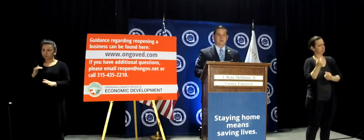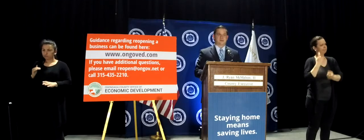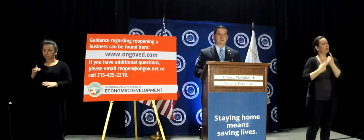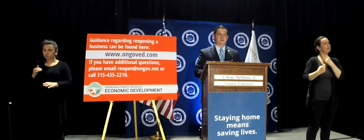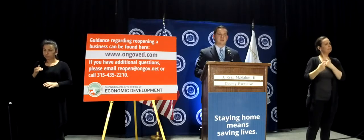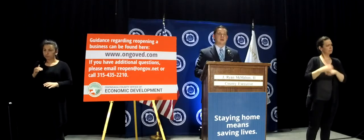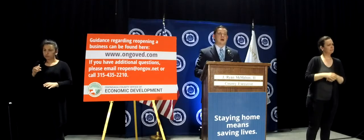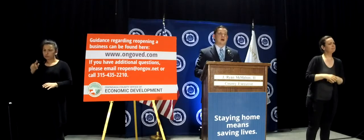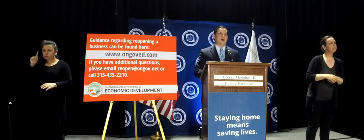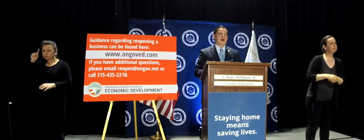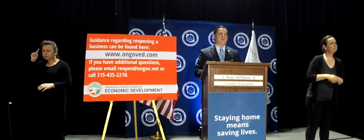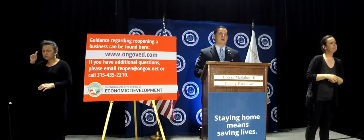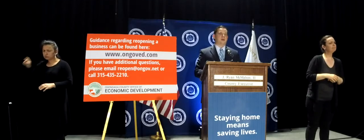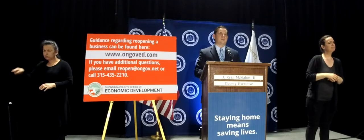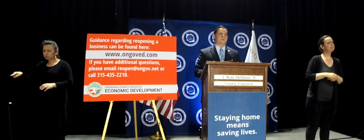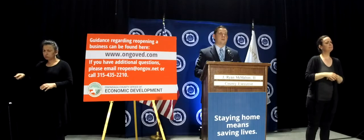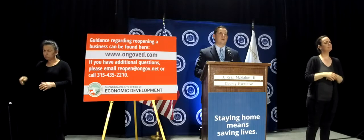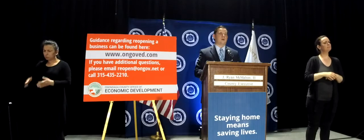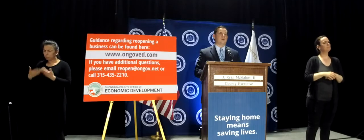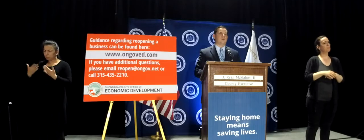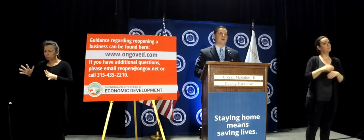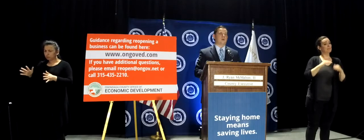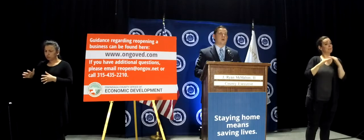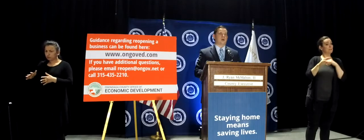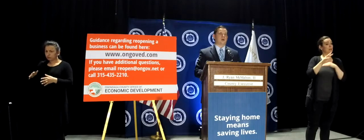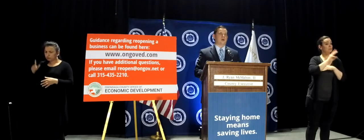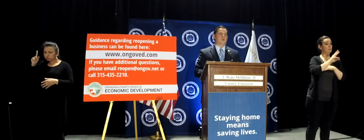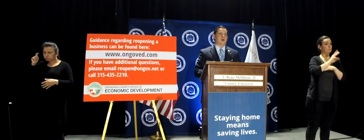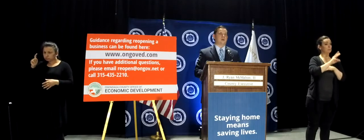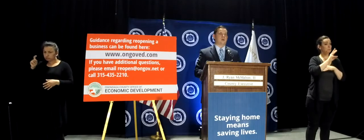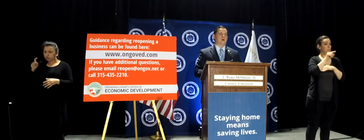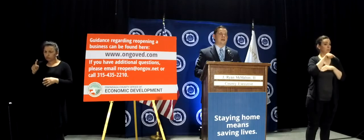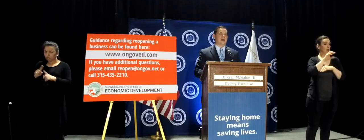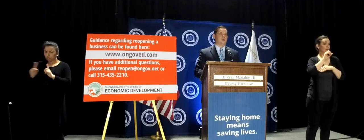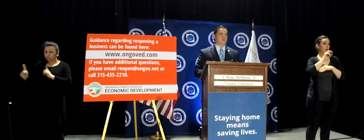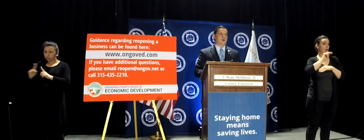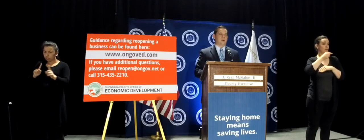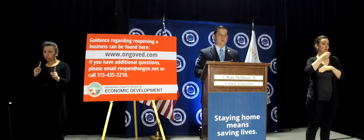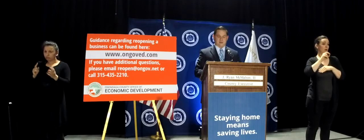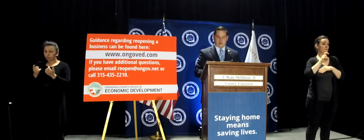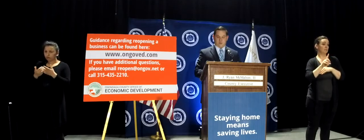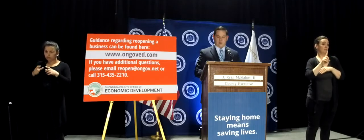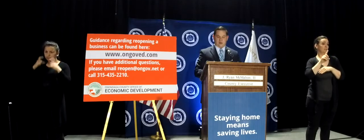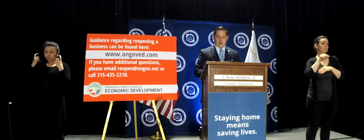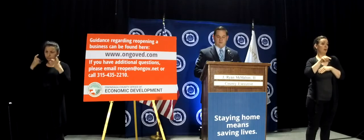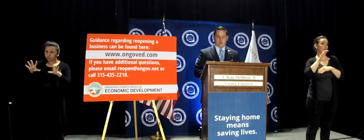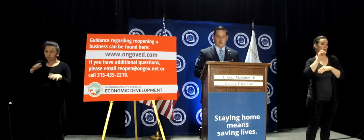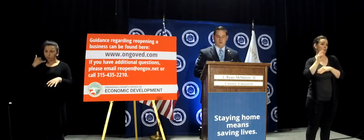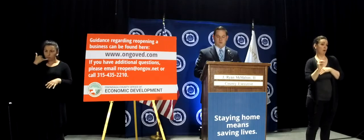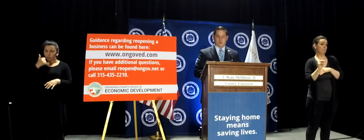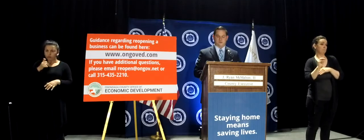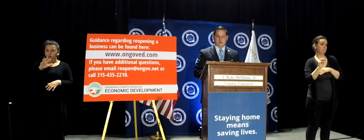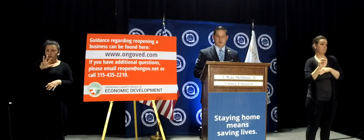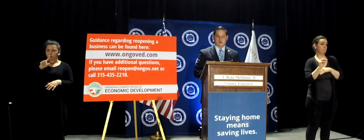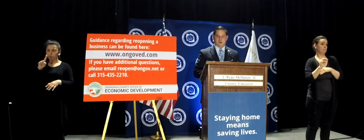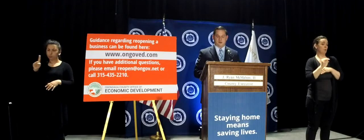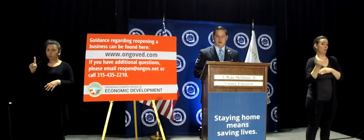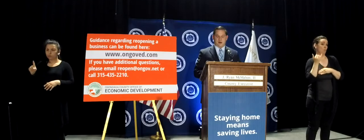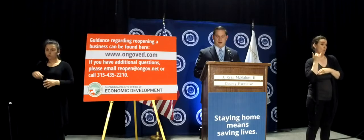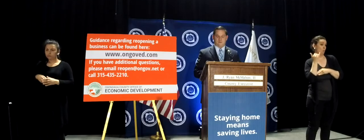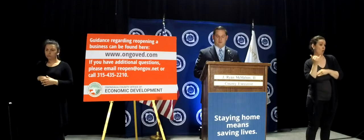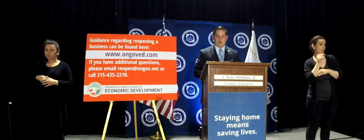about a business operating, we no longer want you calling 911 about that. We'd rather have you go to this